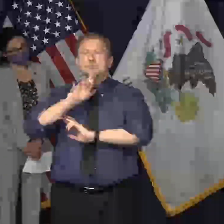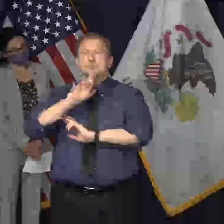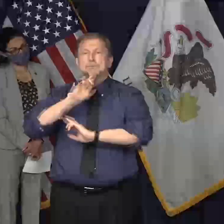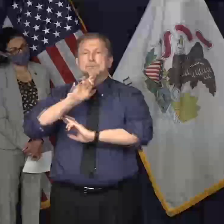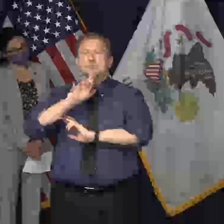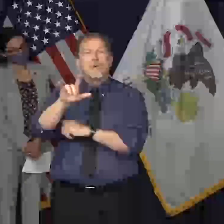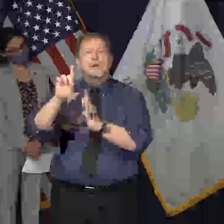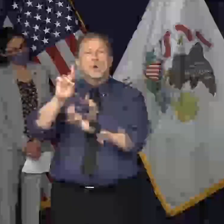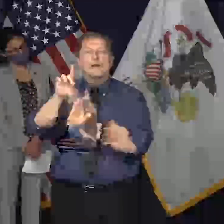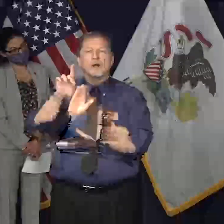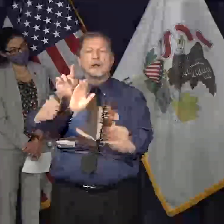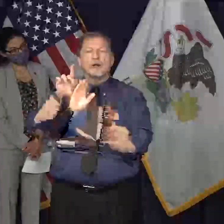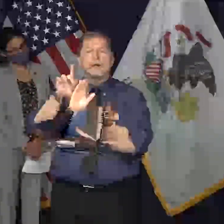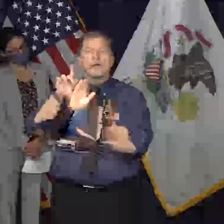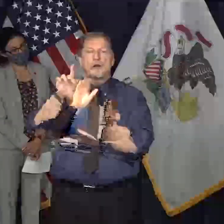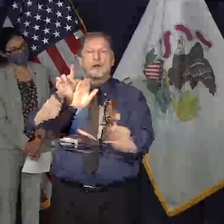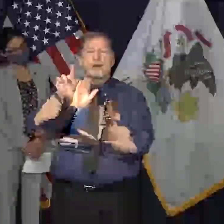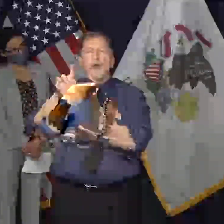at